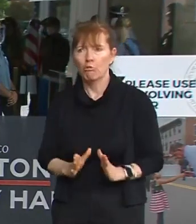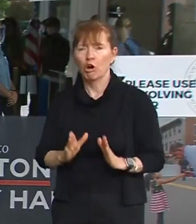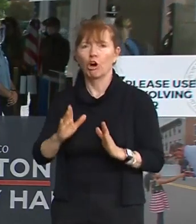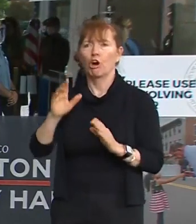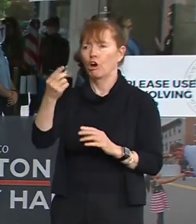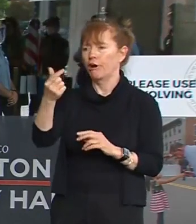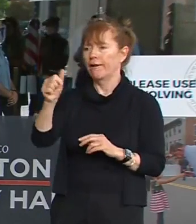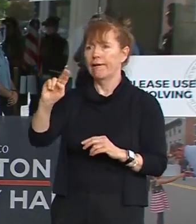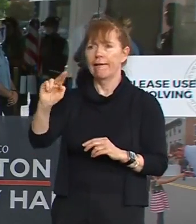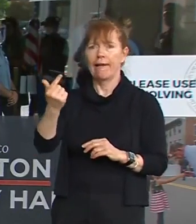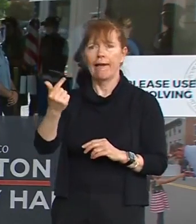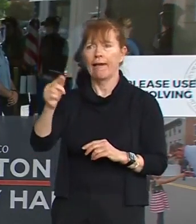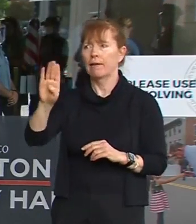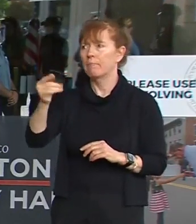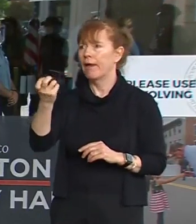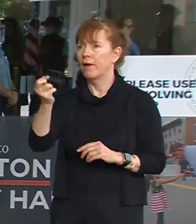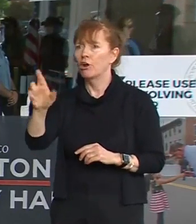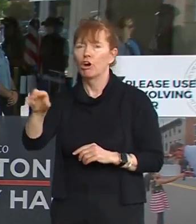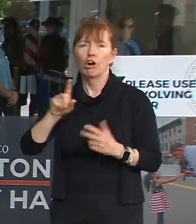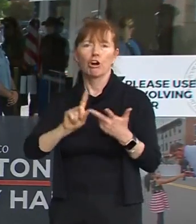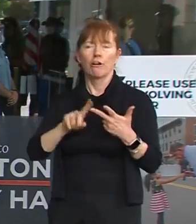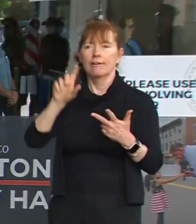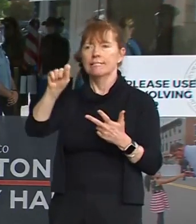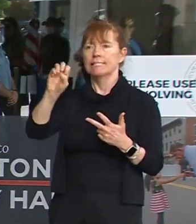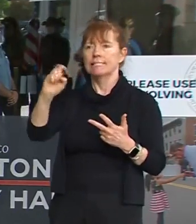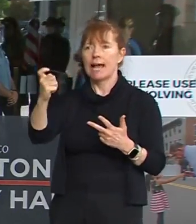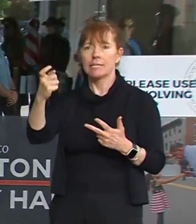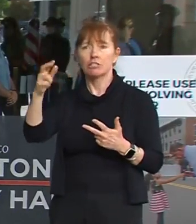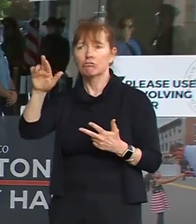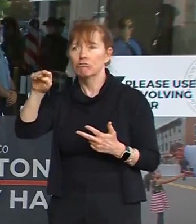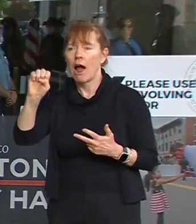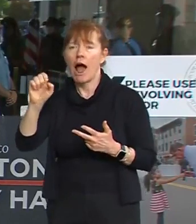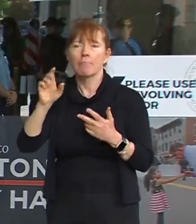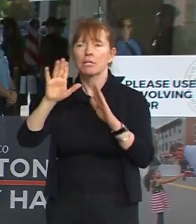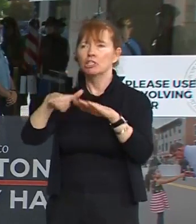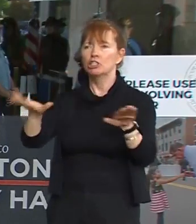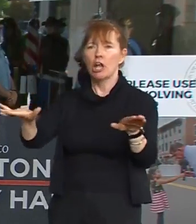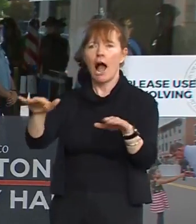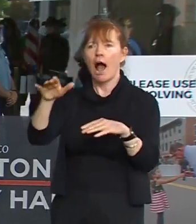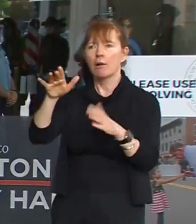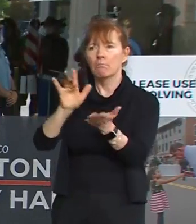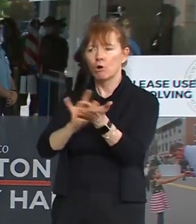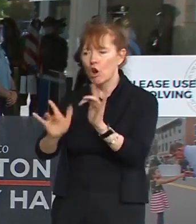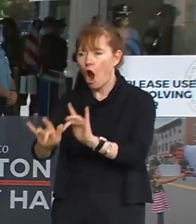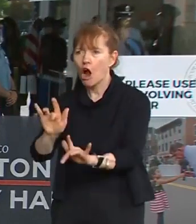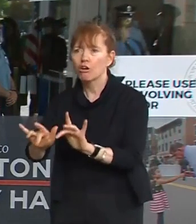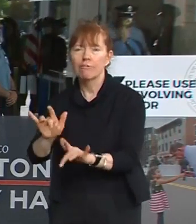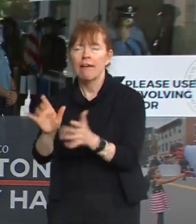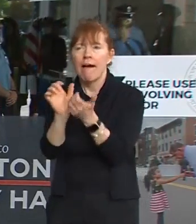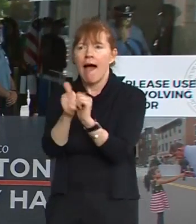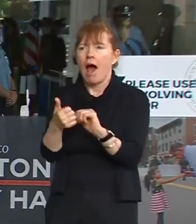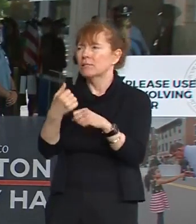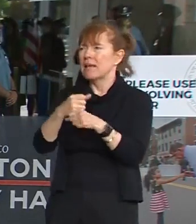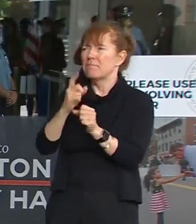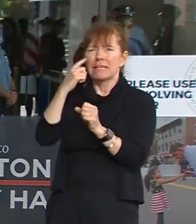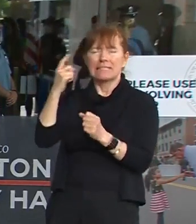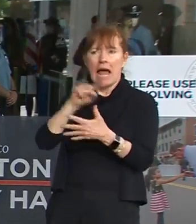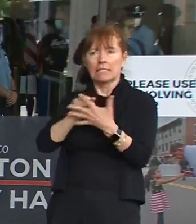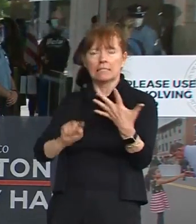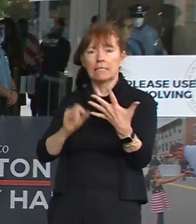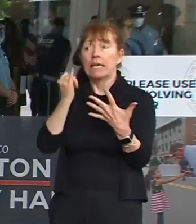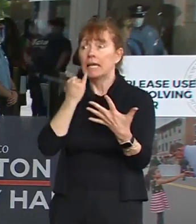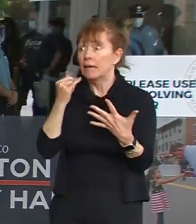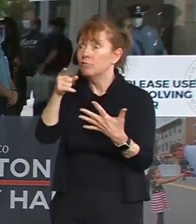that sex crimes and child pornography. How does that make sense? Here's something. If you feel so